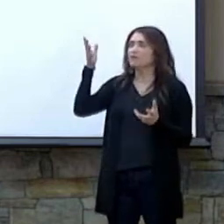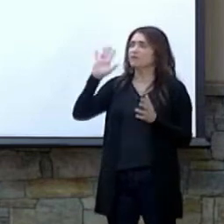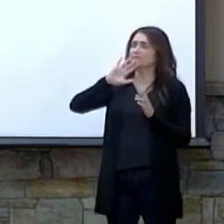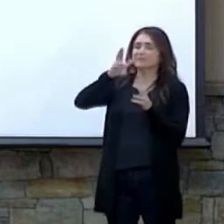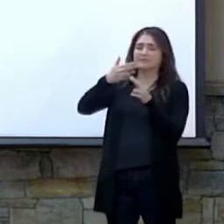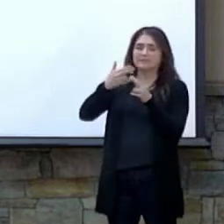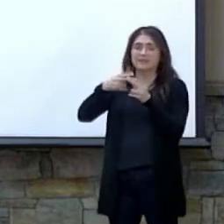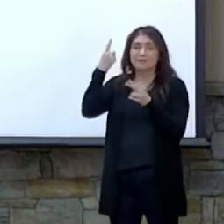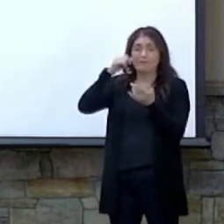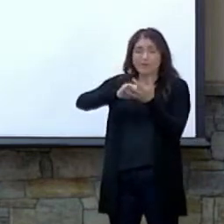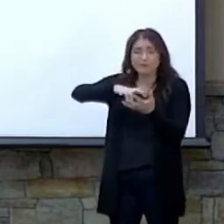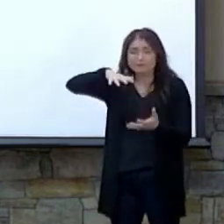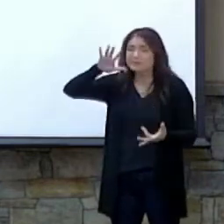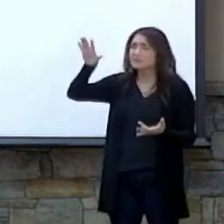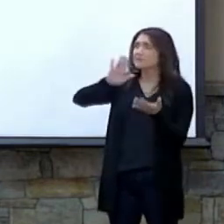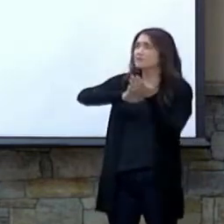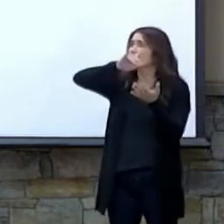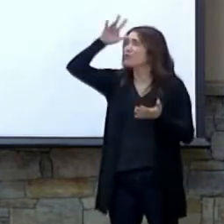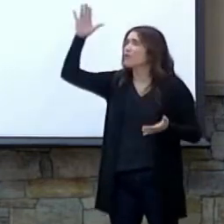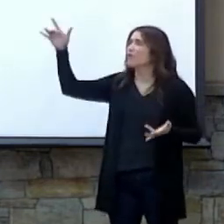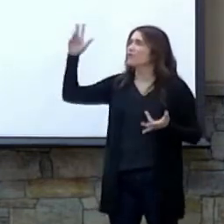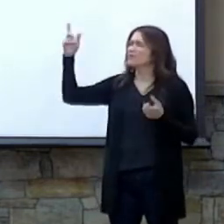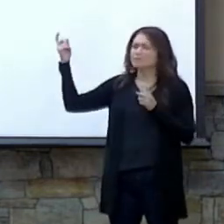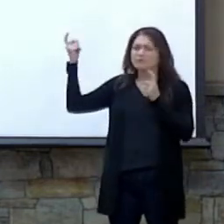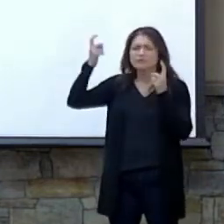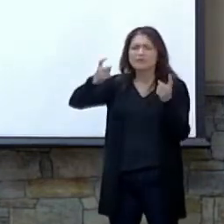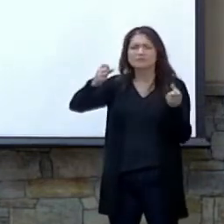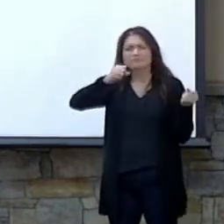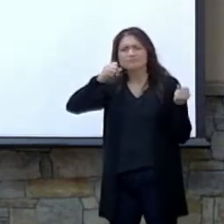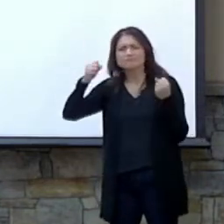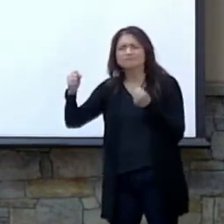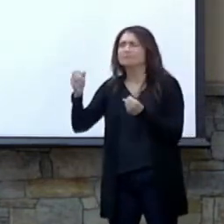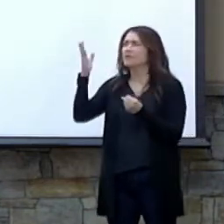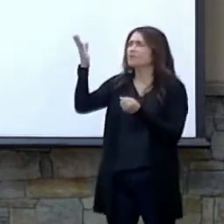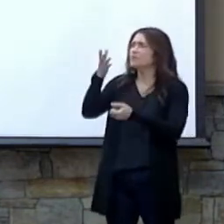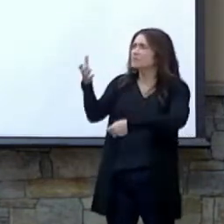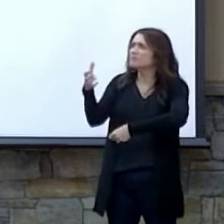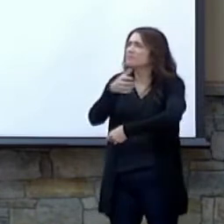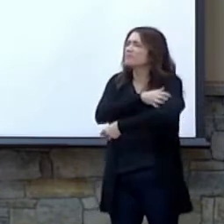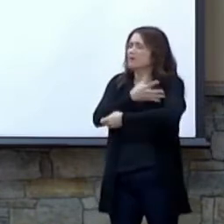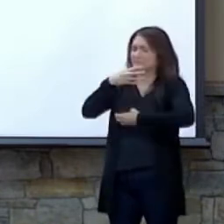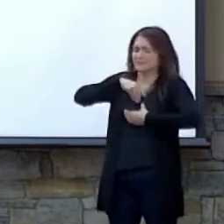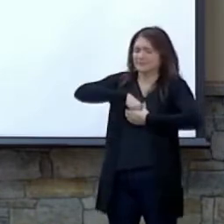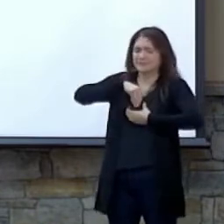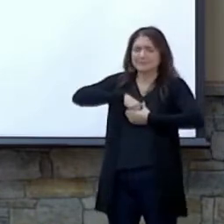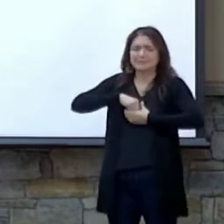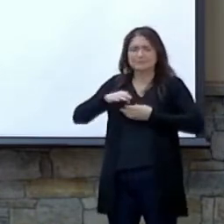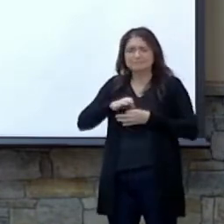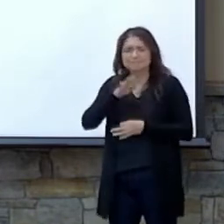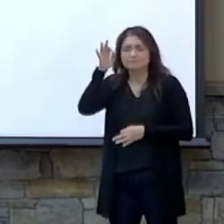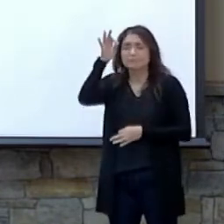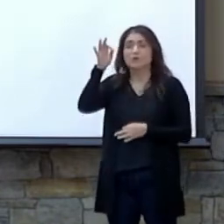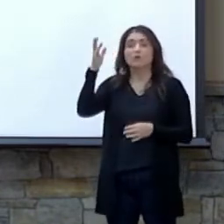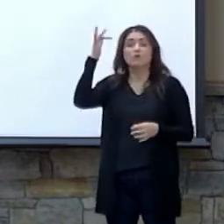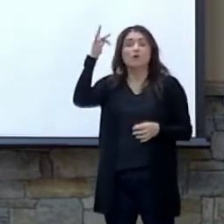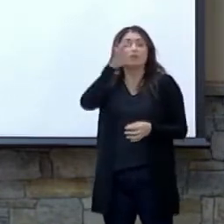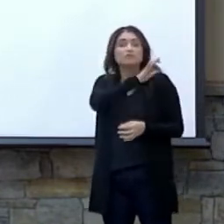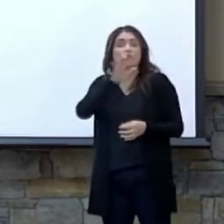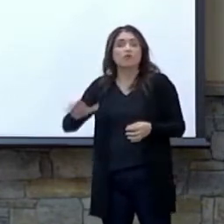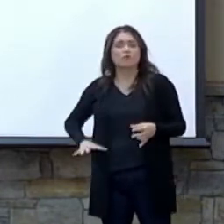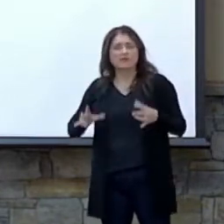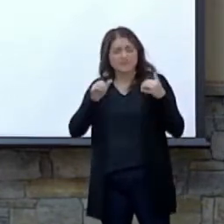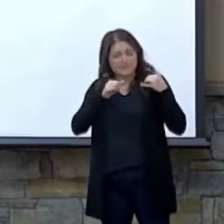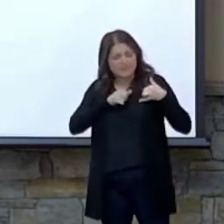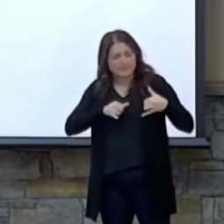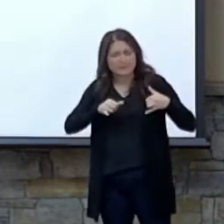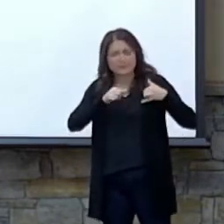He may grant you to be strengthened with power through His Spirit in your inner being. So that Christ may dwell in your hearts through